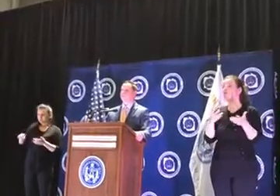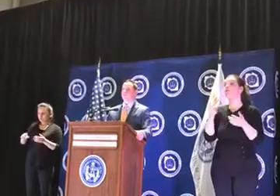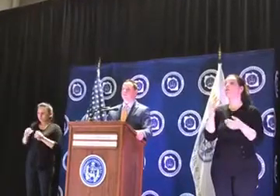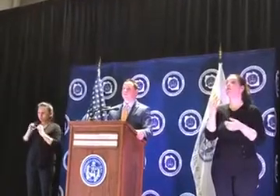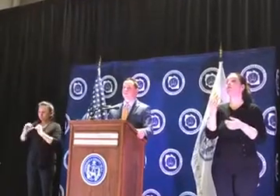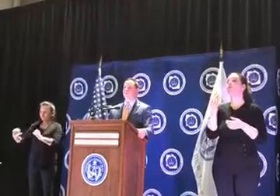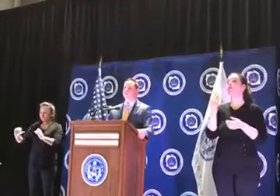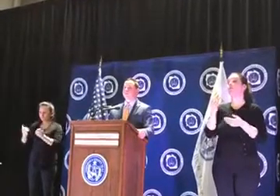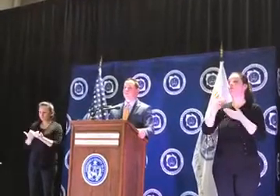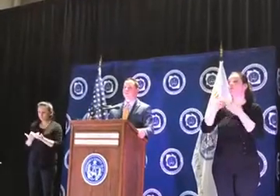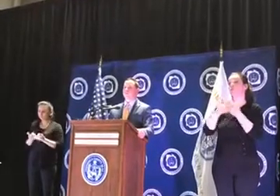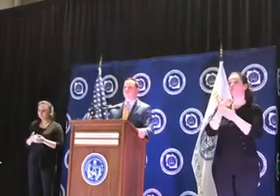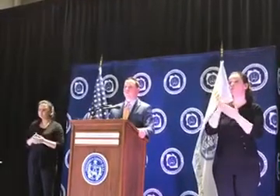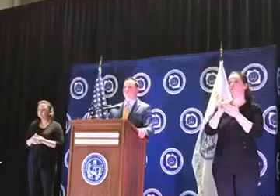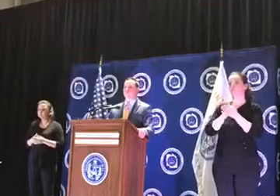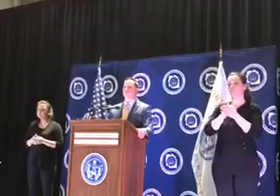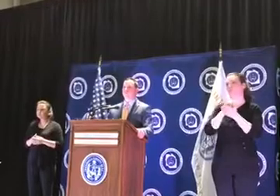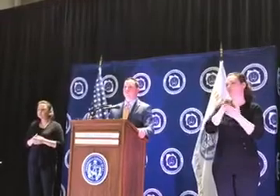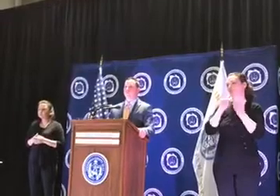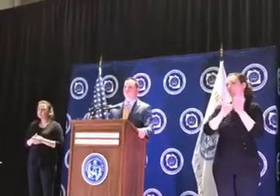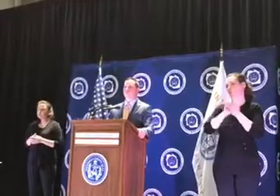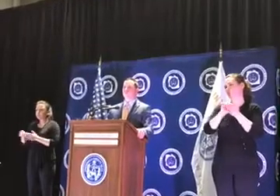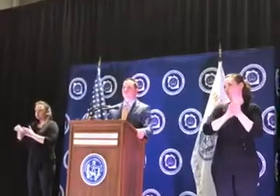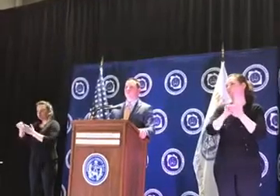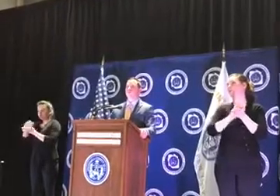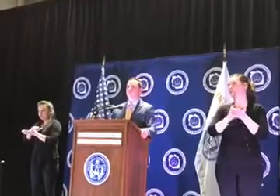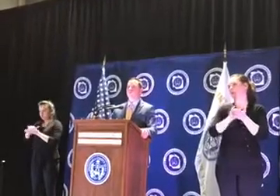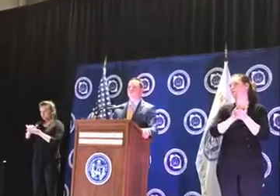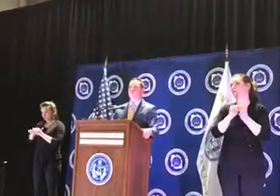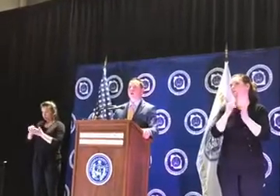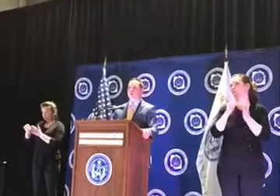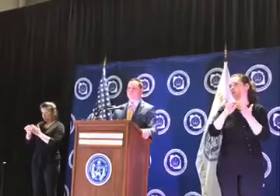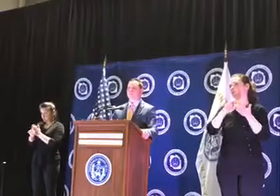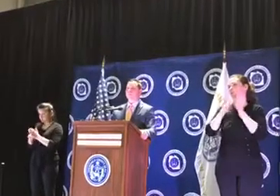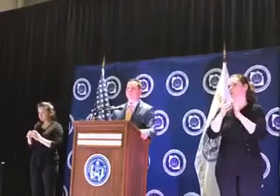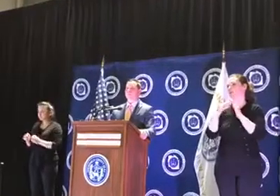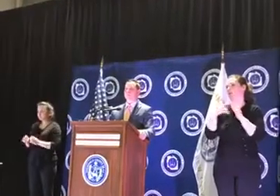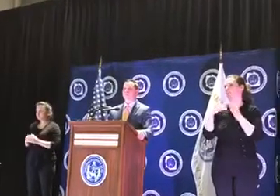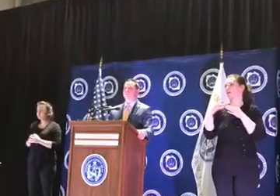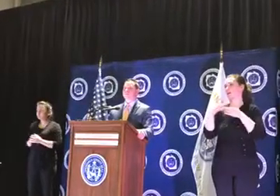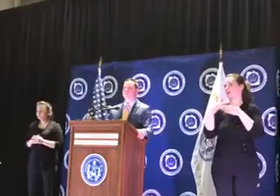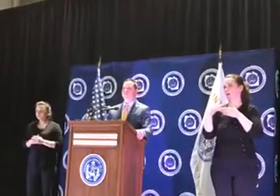Ryan, you mentioned it's kind of competitive out there for supplies. Yeah.